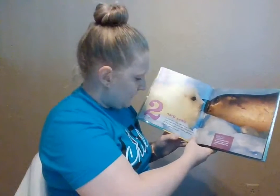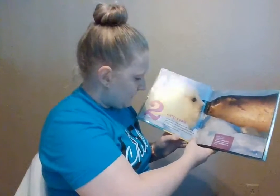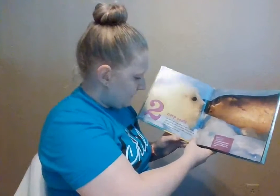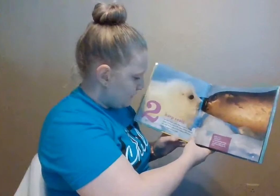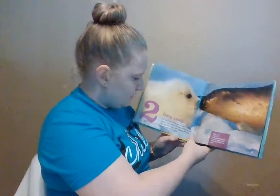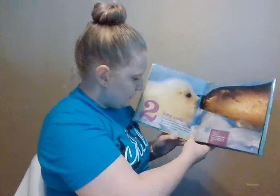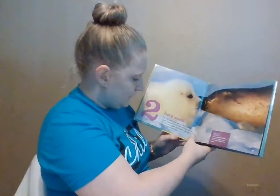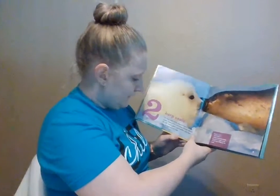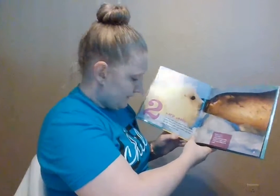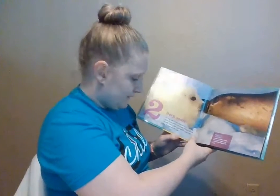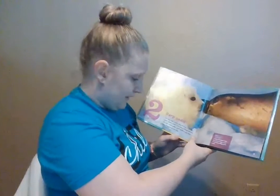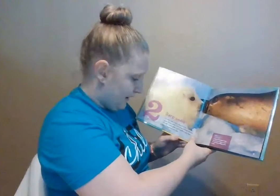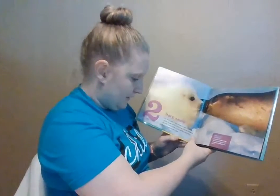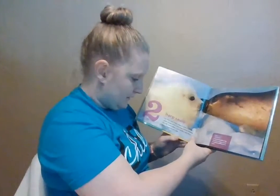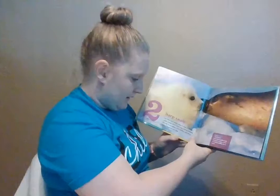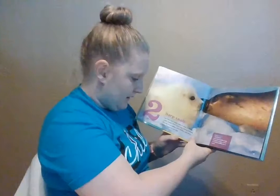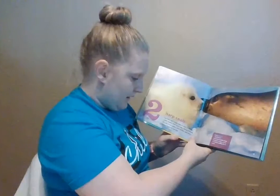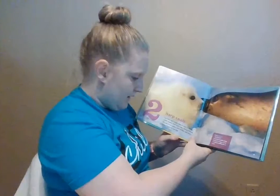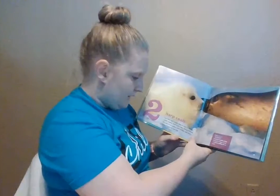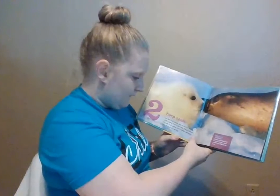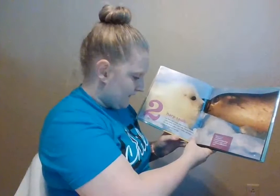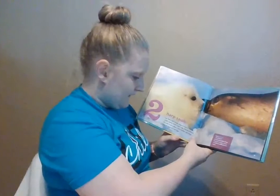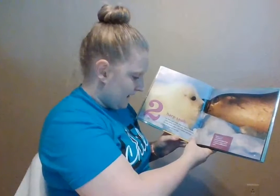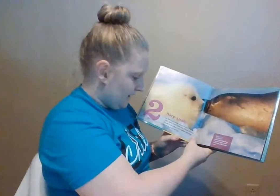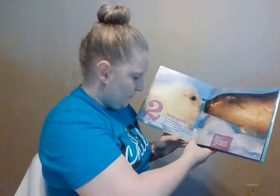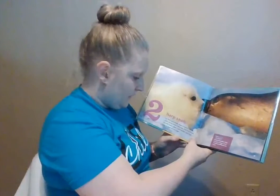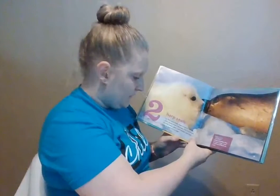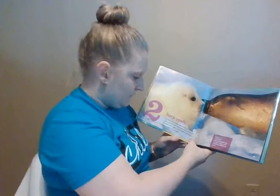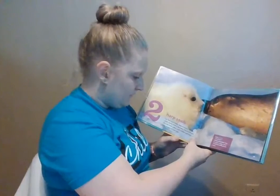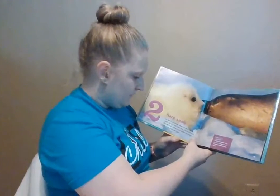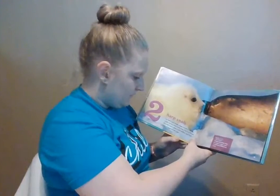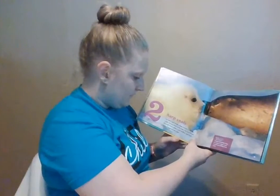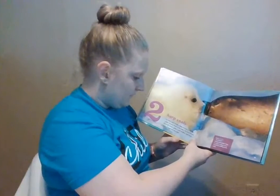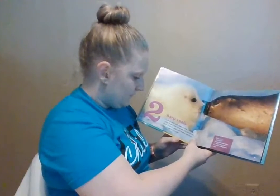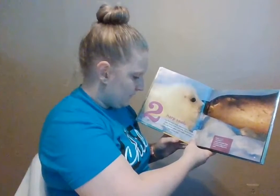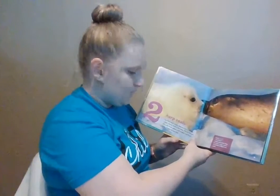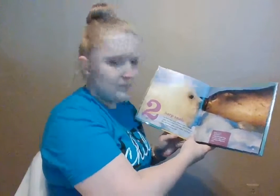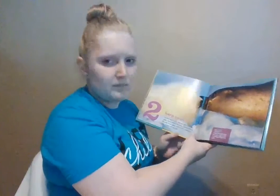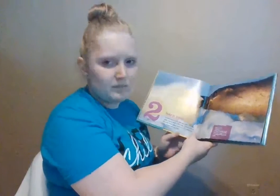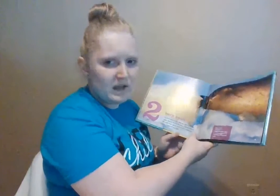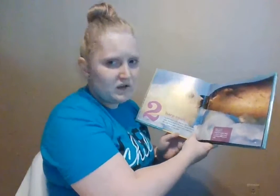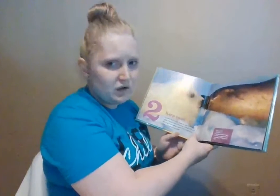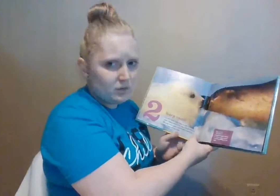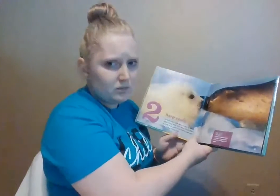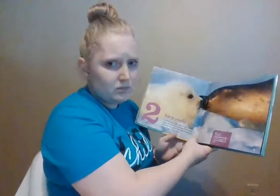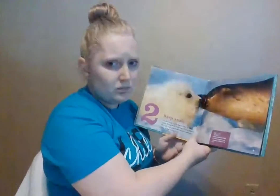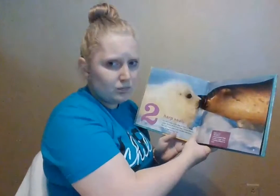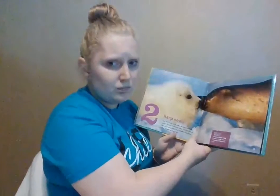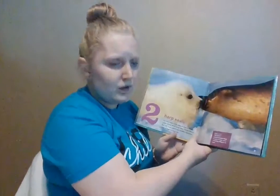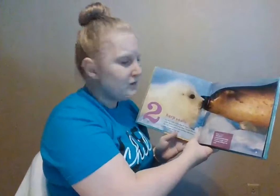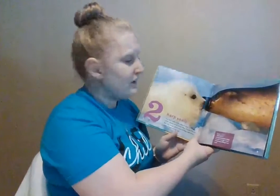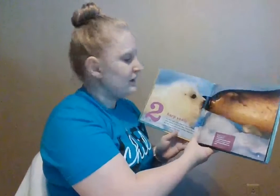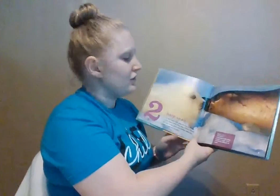Did you choose the soft, fuzzy yellow one? Did you? Which one did you